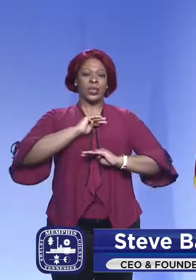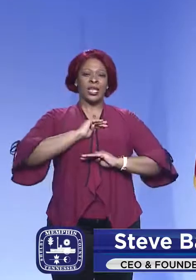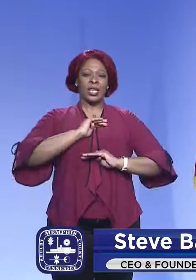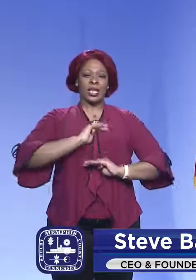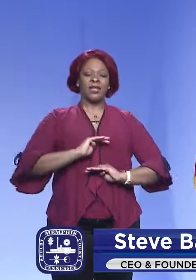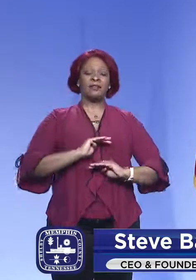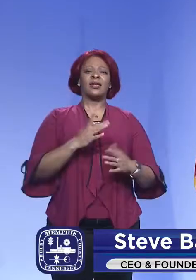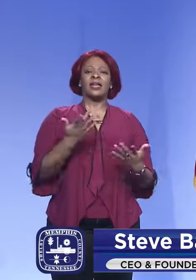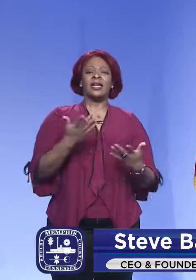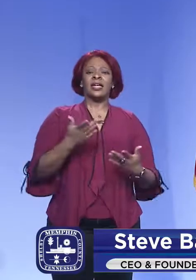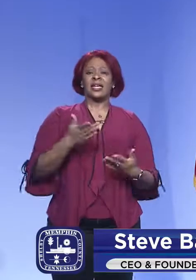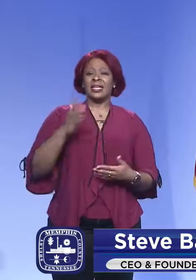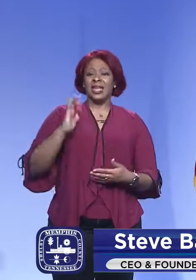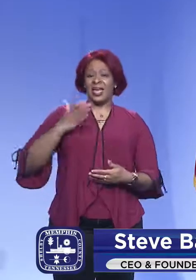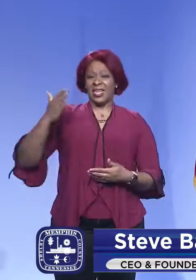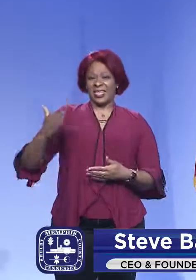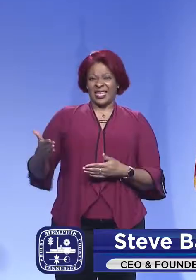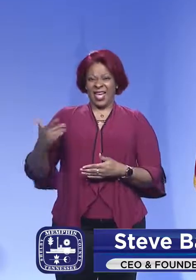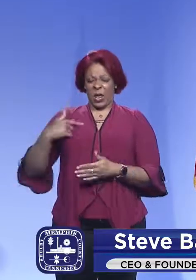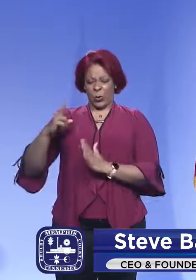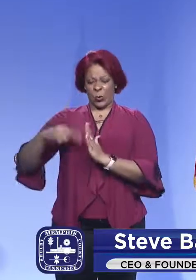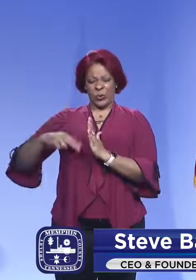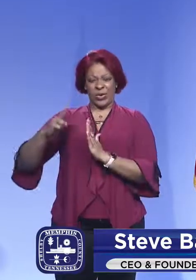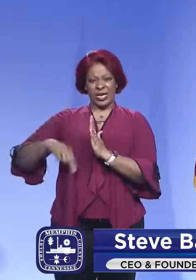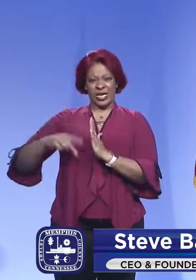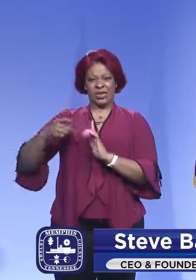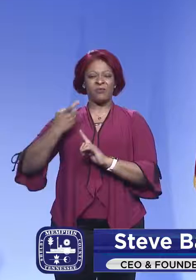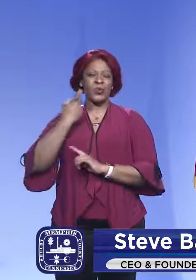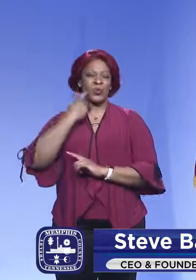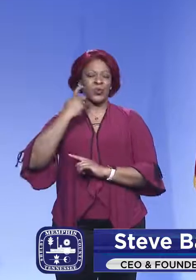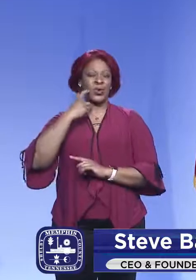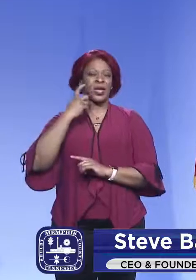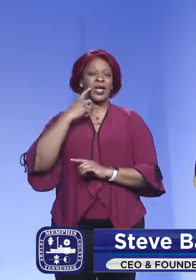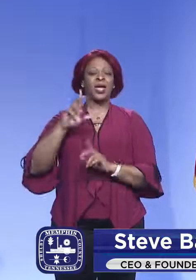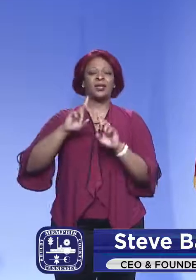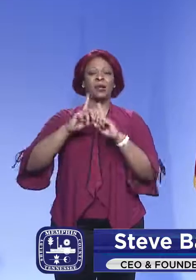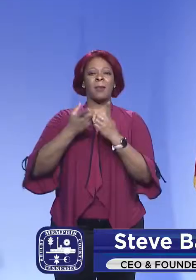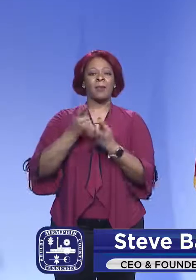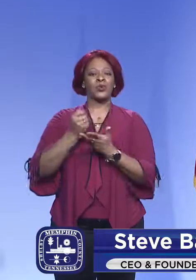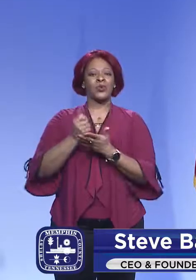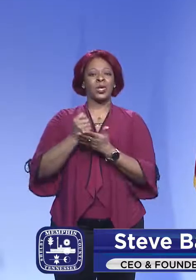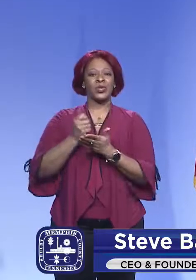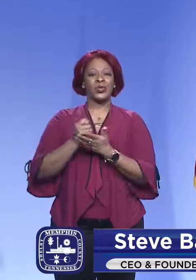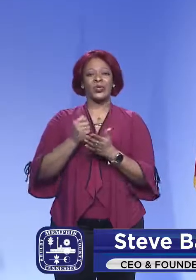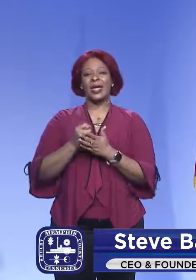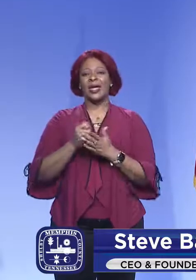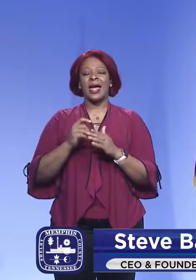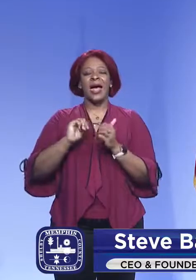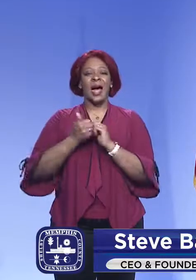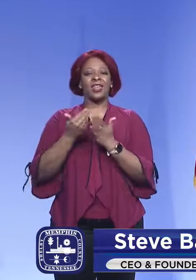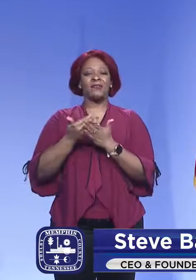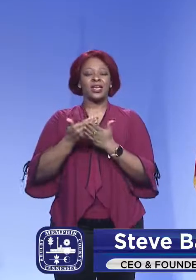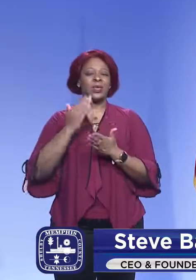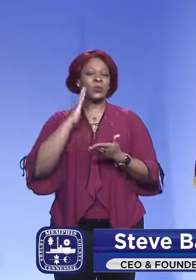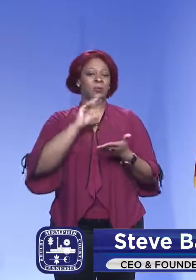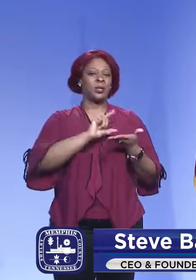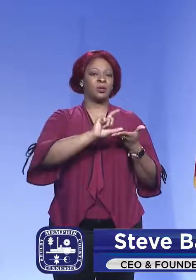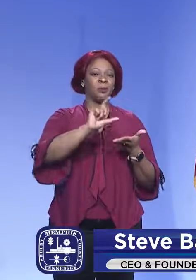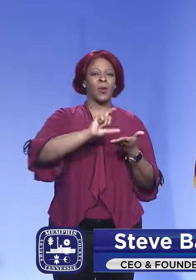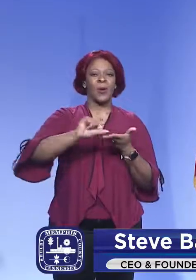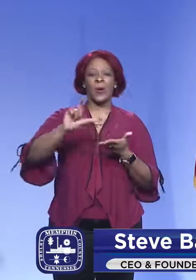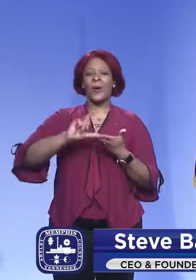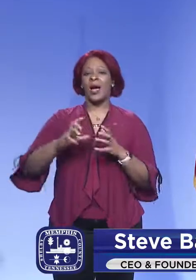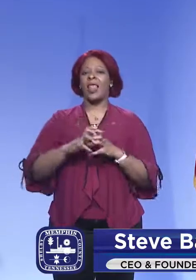actually, on the side over here, I was just reading through a recent Department of Treasury announcement about how these funds are to be deployed. There are a lot of